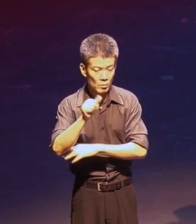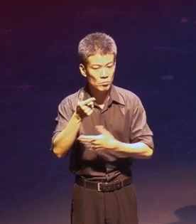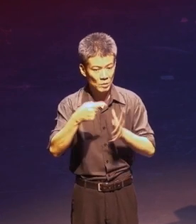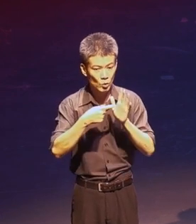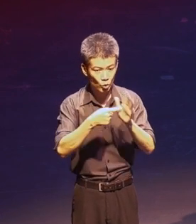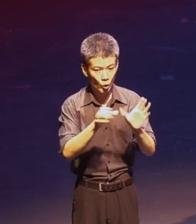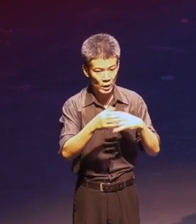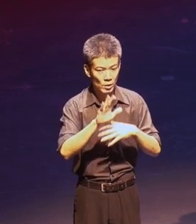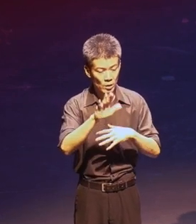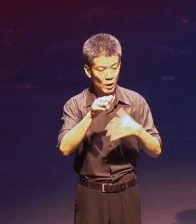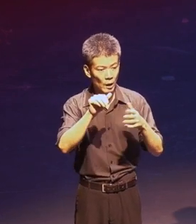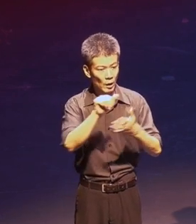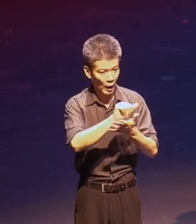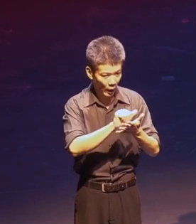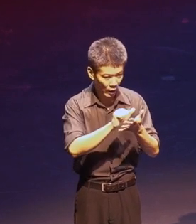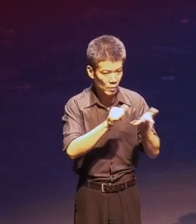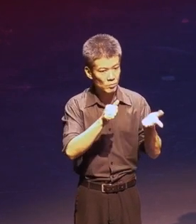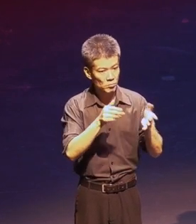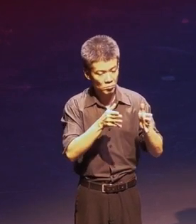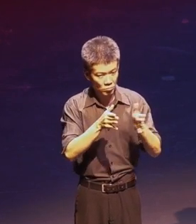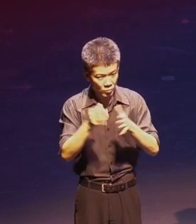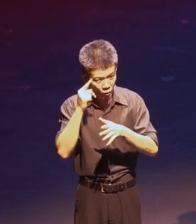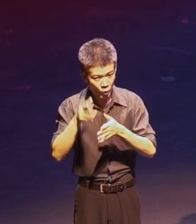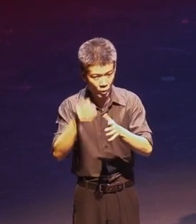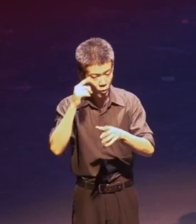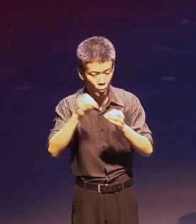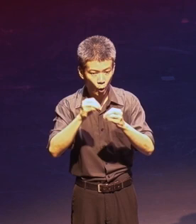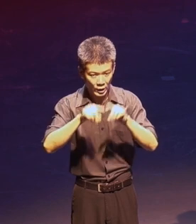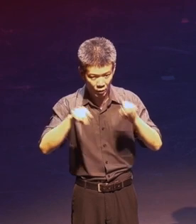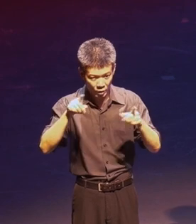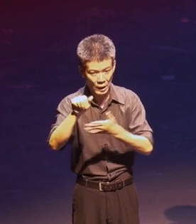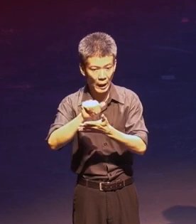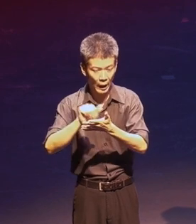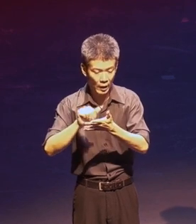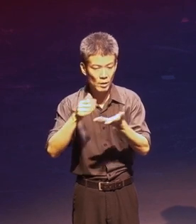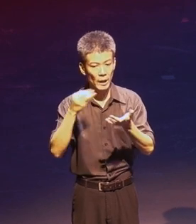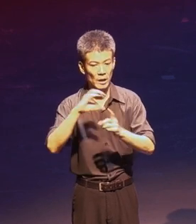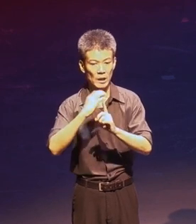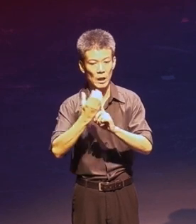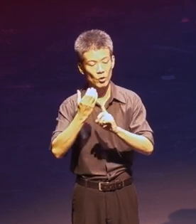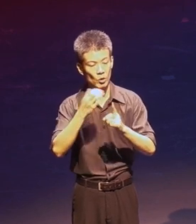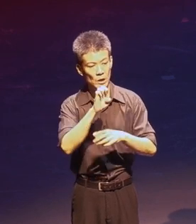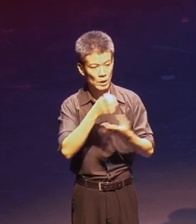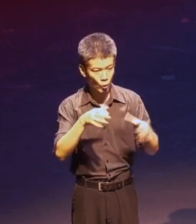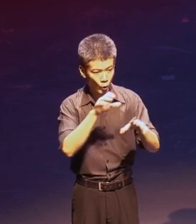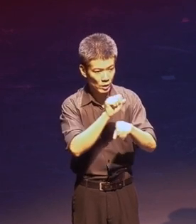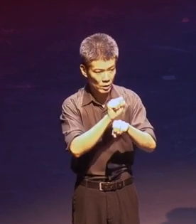to showcase their art, paving the way for a more diverse arts and culture ecosystem.